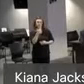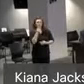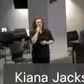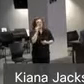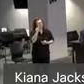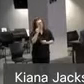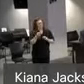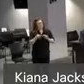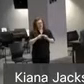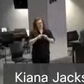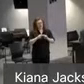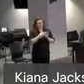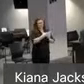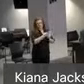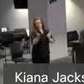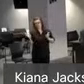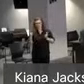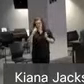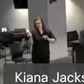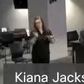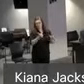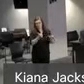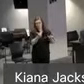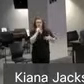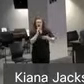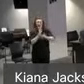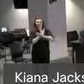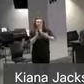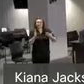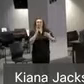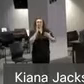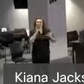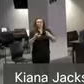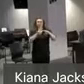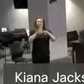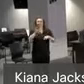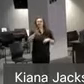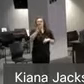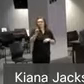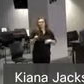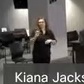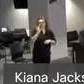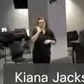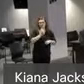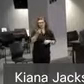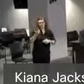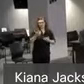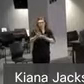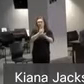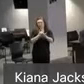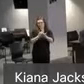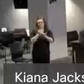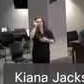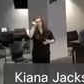increase overall to member rates. There'll be an aggregate increase of 5% in premium revenues. It's important to note that the amount